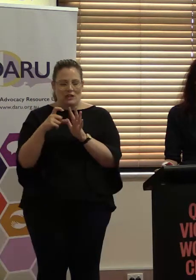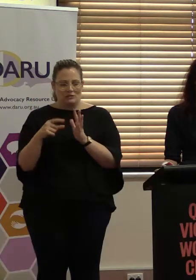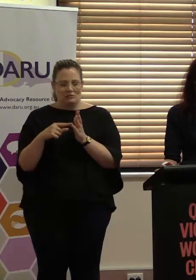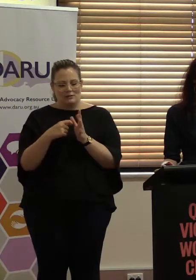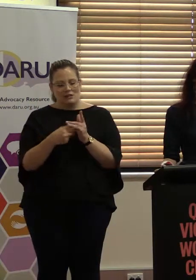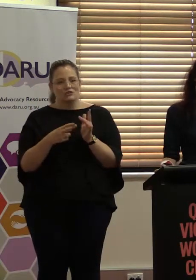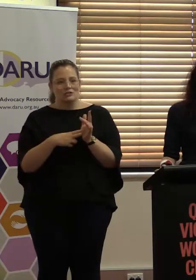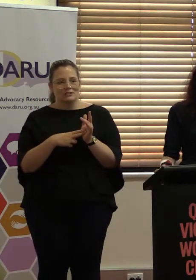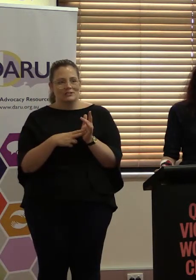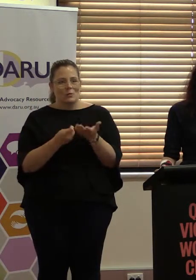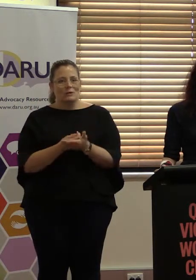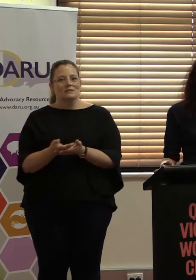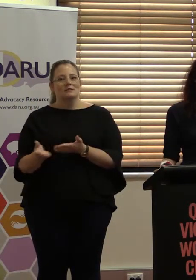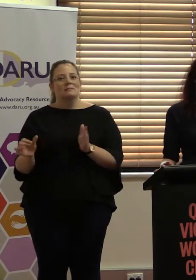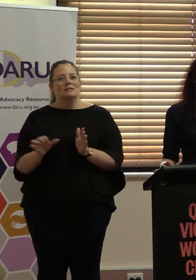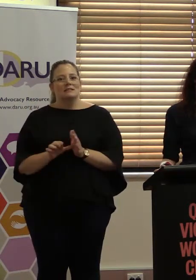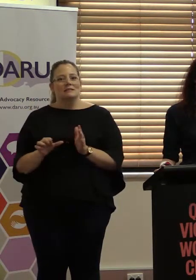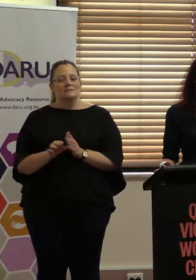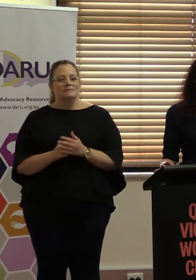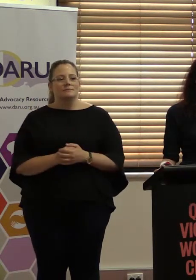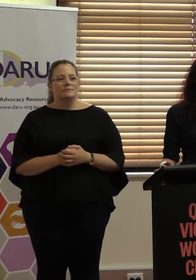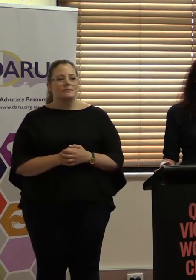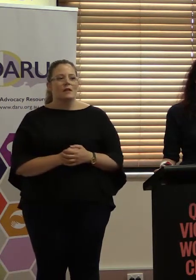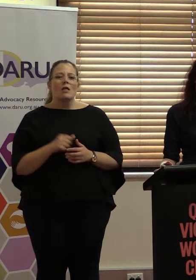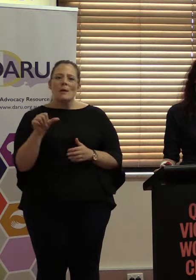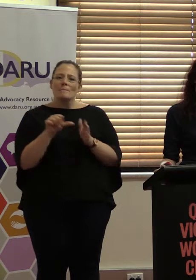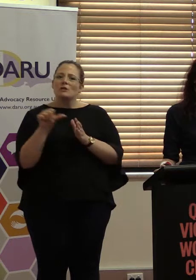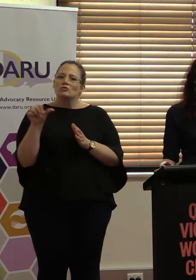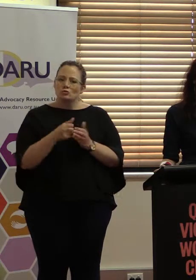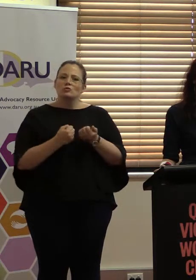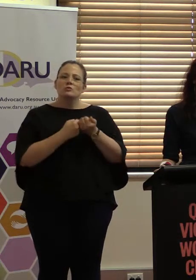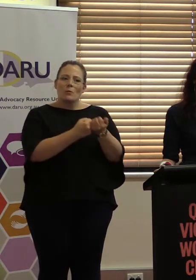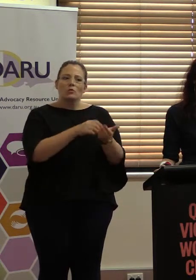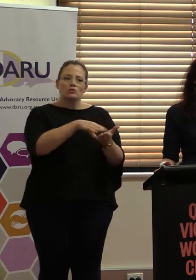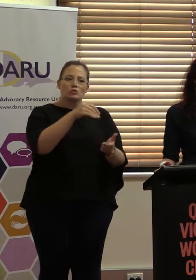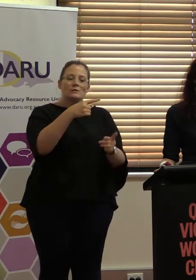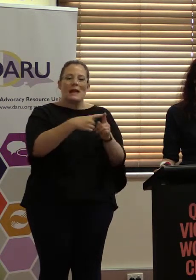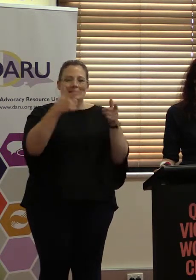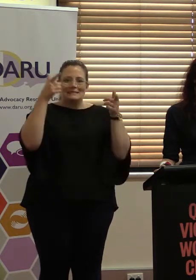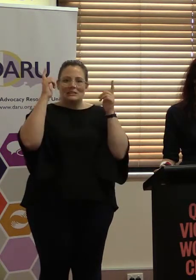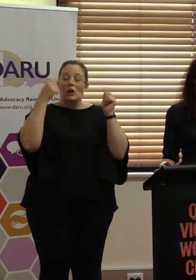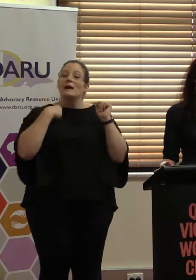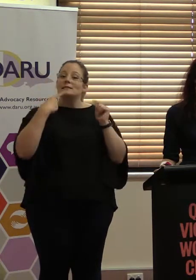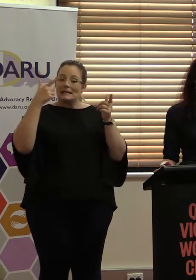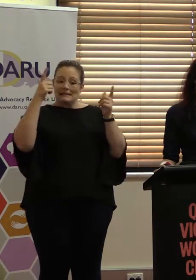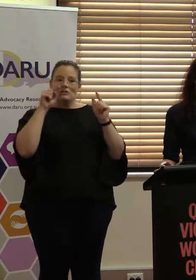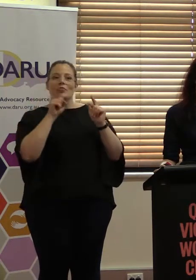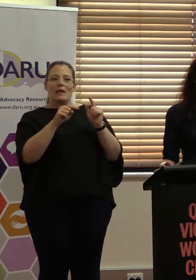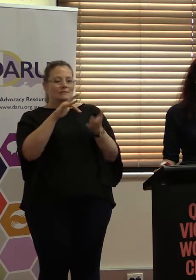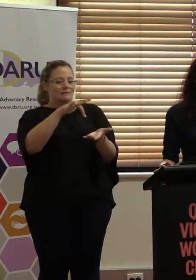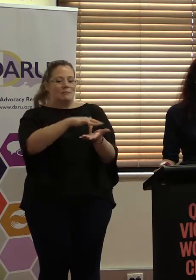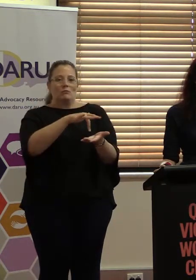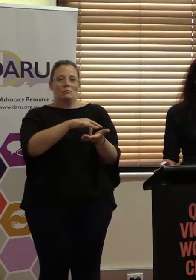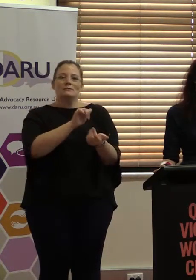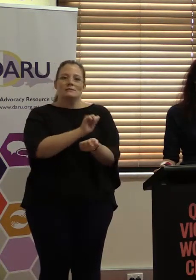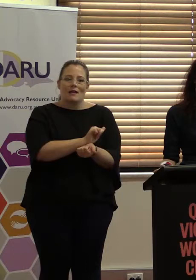and students. And I do say support teachers because teachers are in the middle and they don't have the